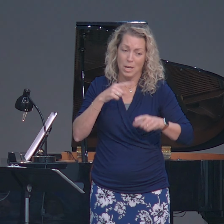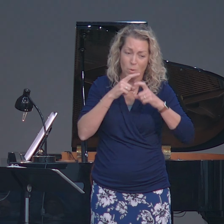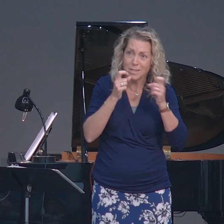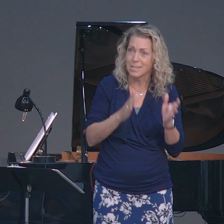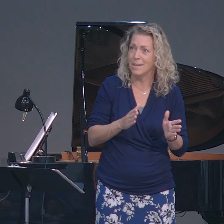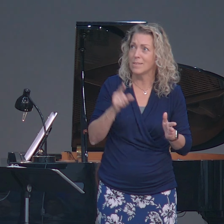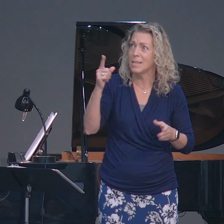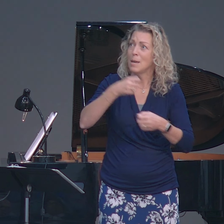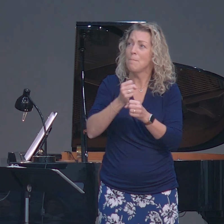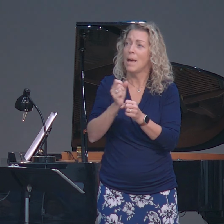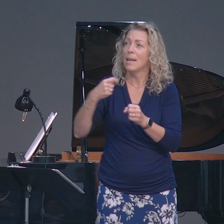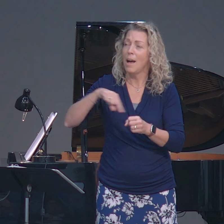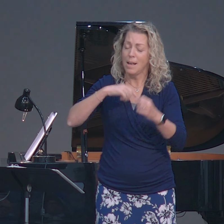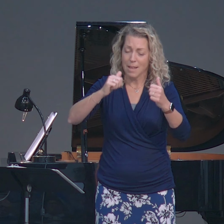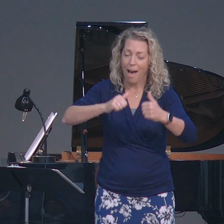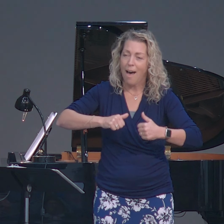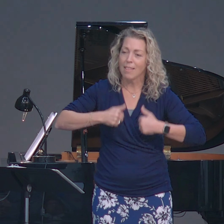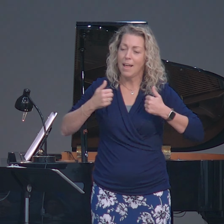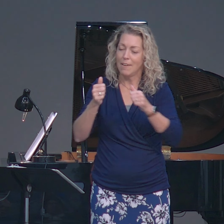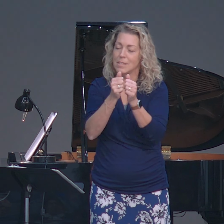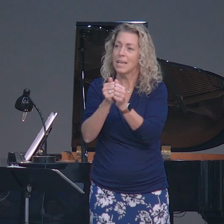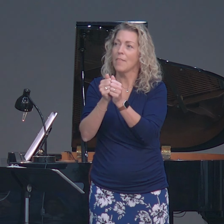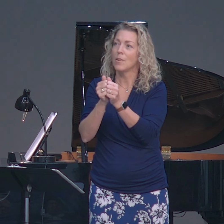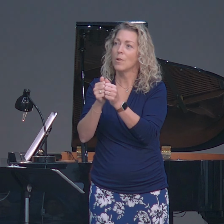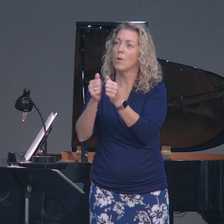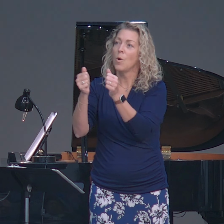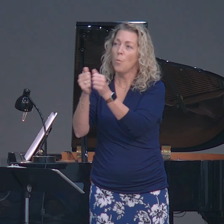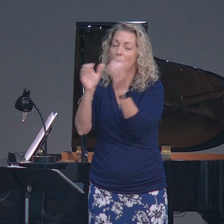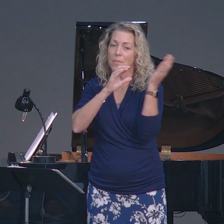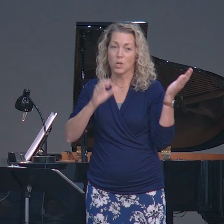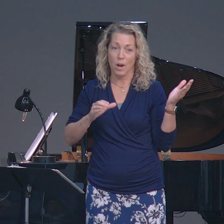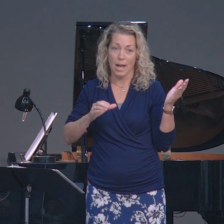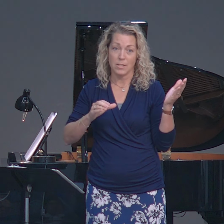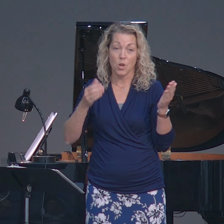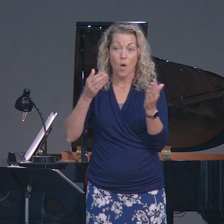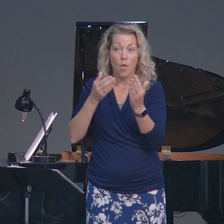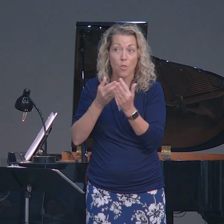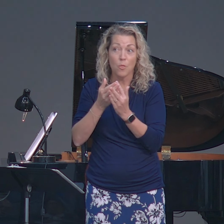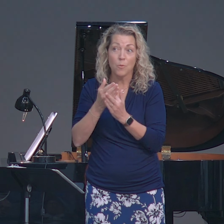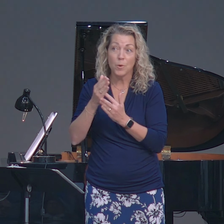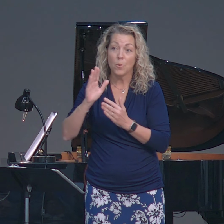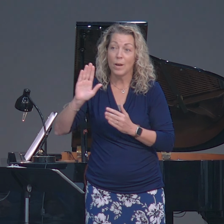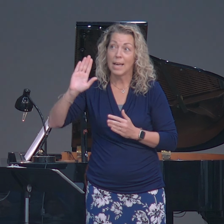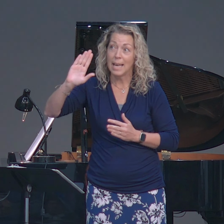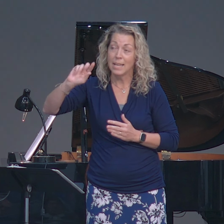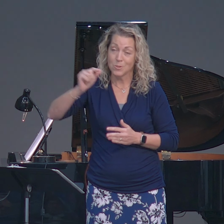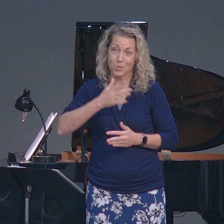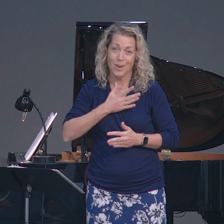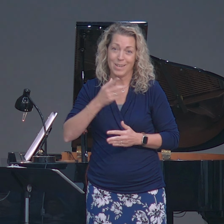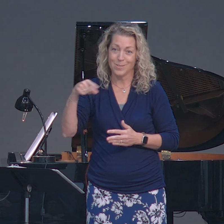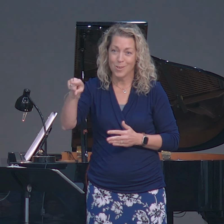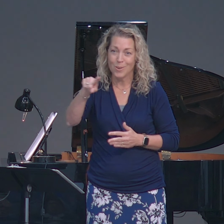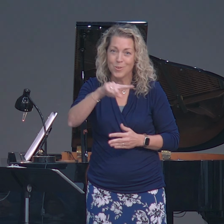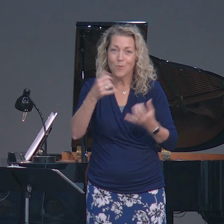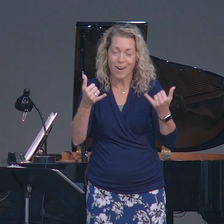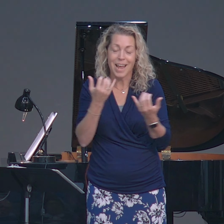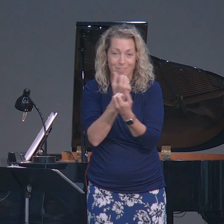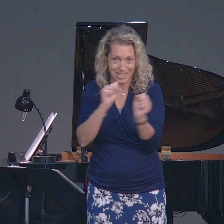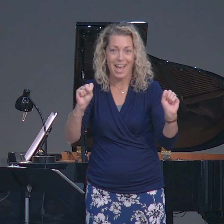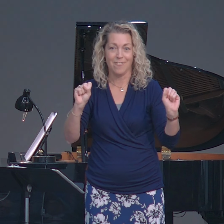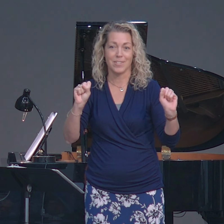us alive together with Christ. By grace you have been saved. His